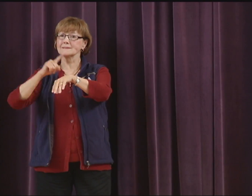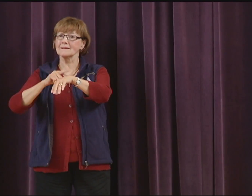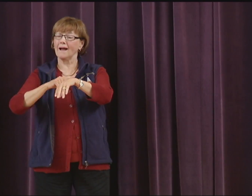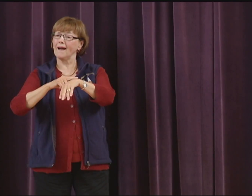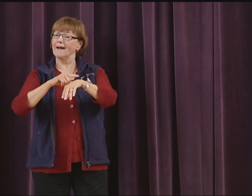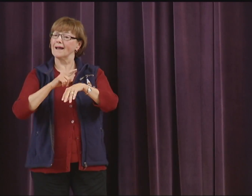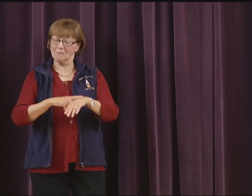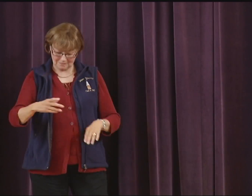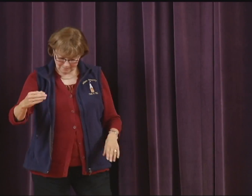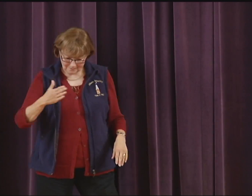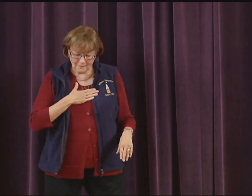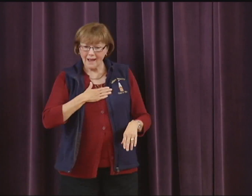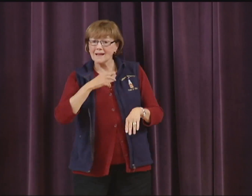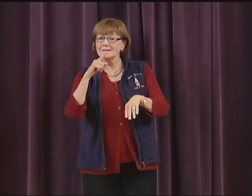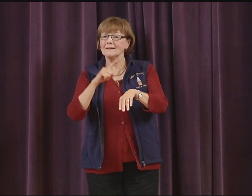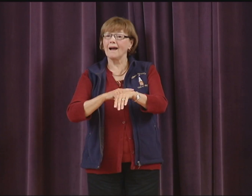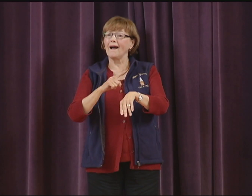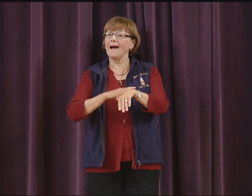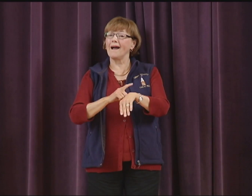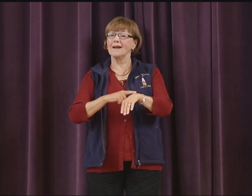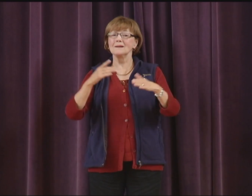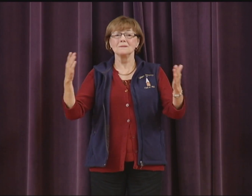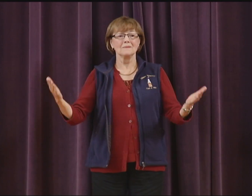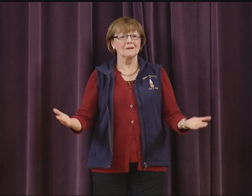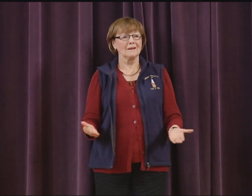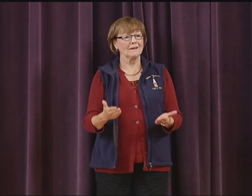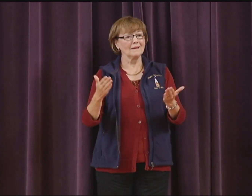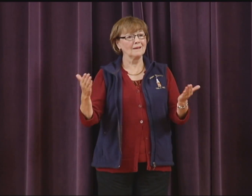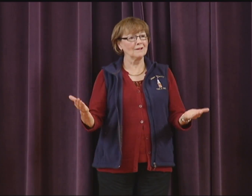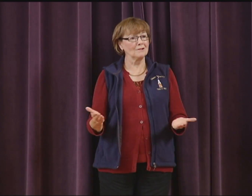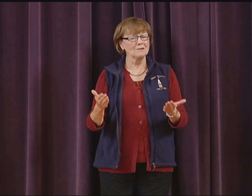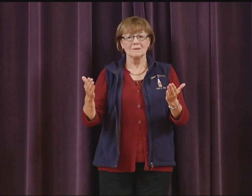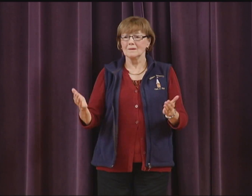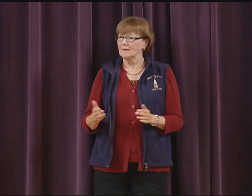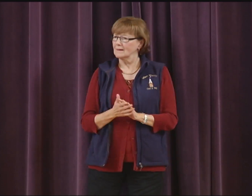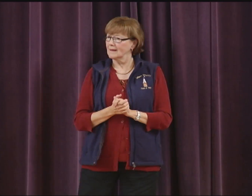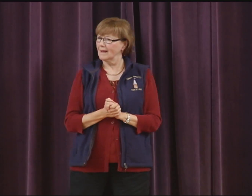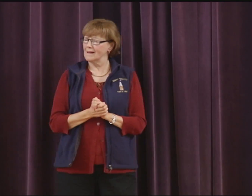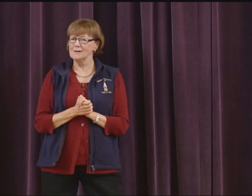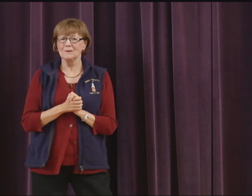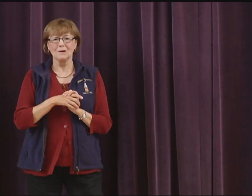you look back to the days you spent here.